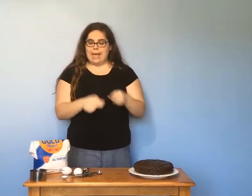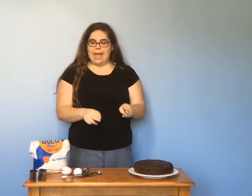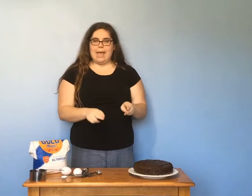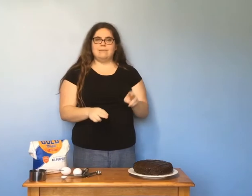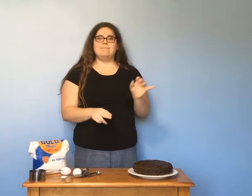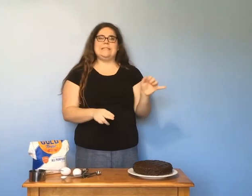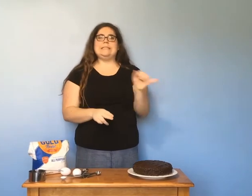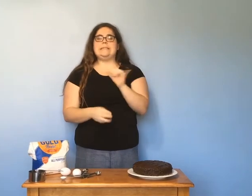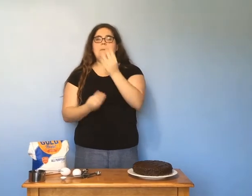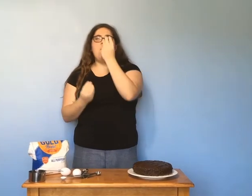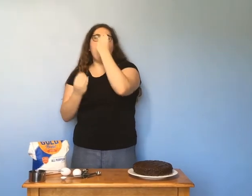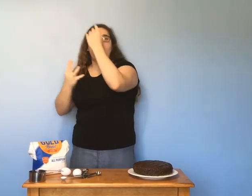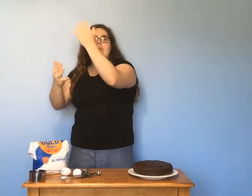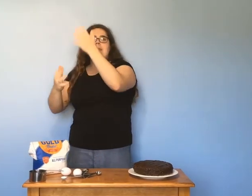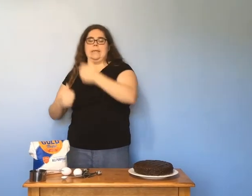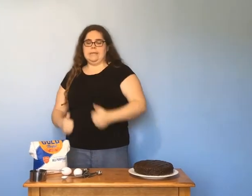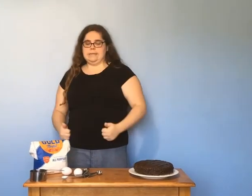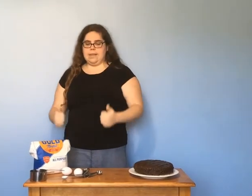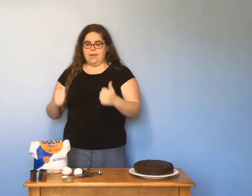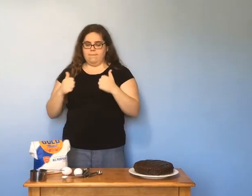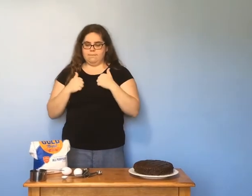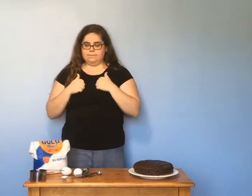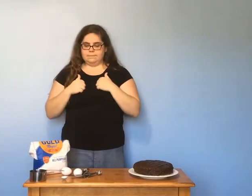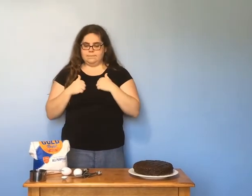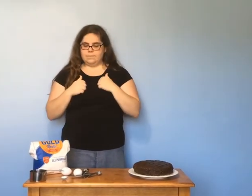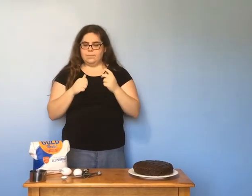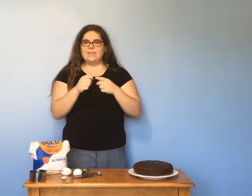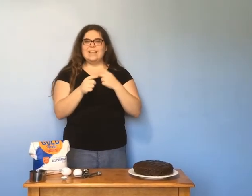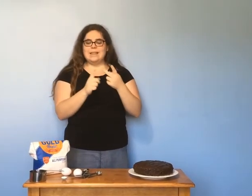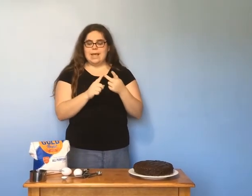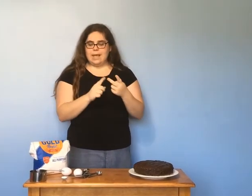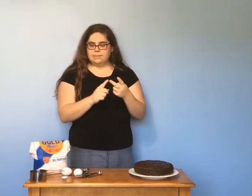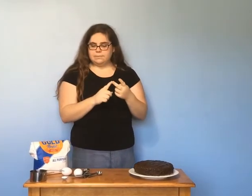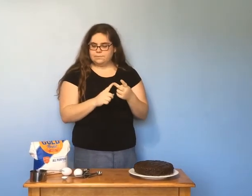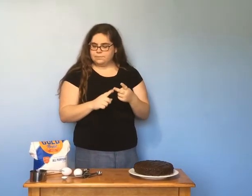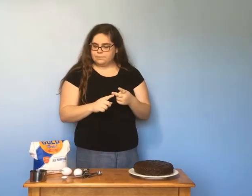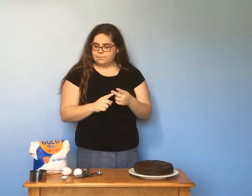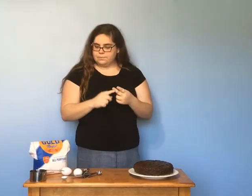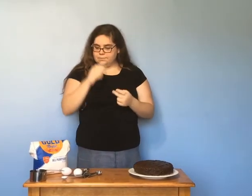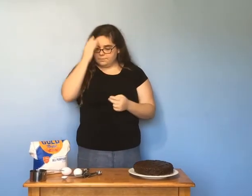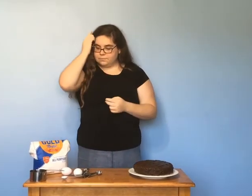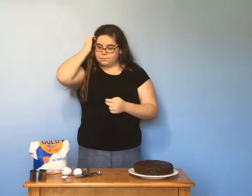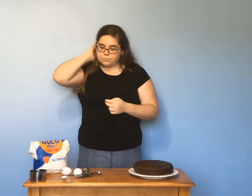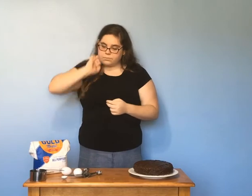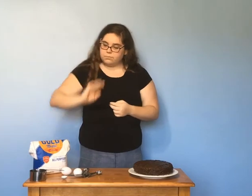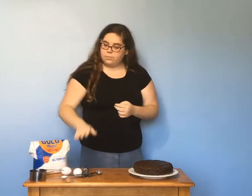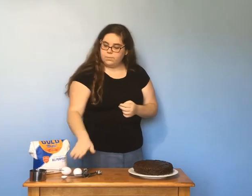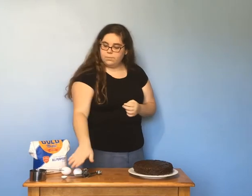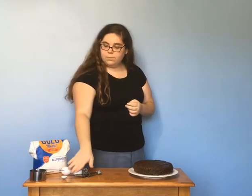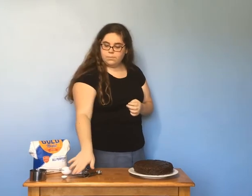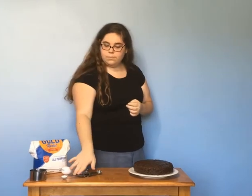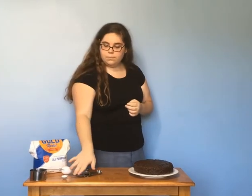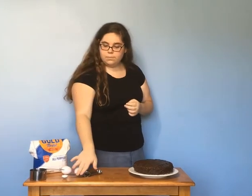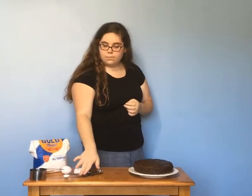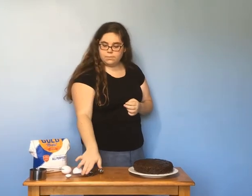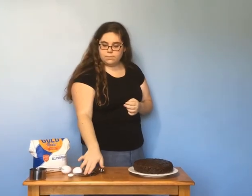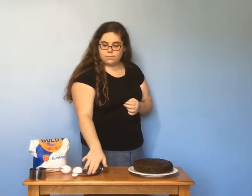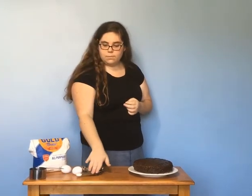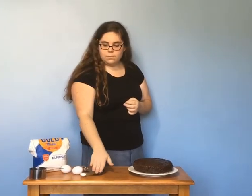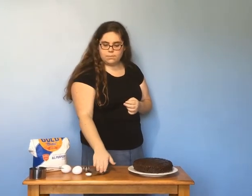that is so important to understand, that we can't have a good prayer life without obedience. And then